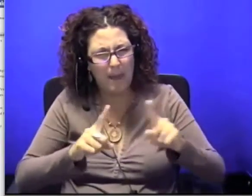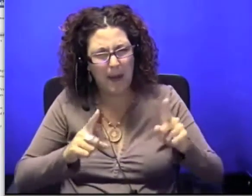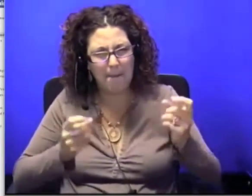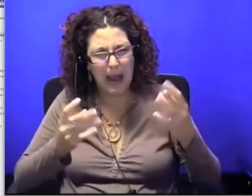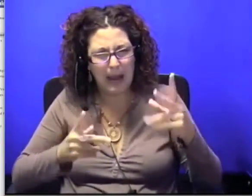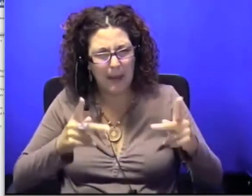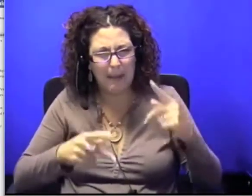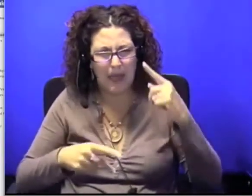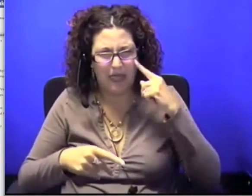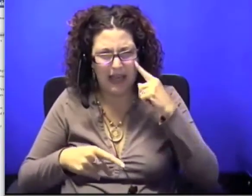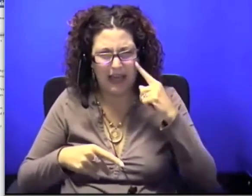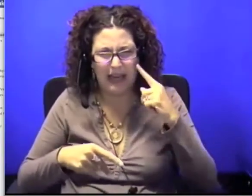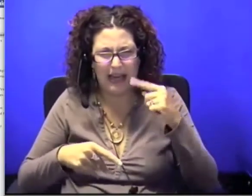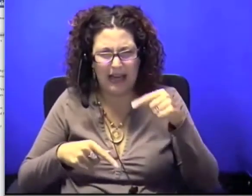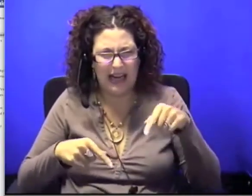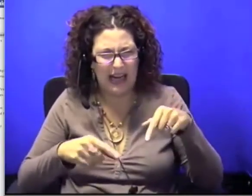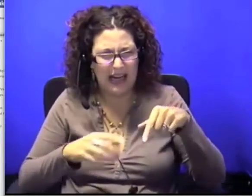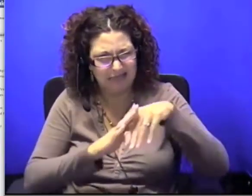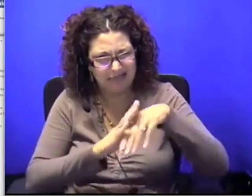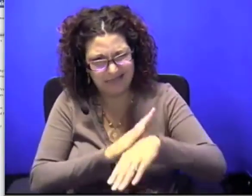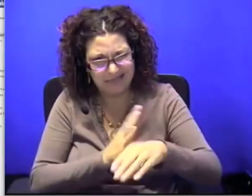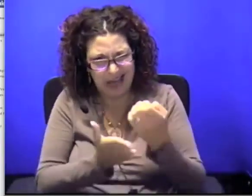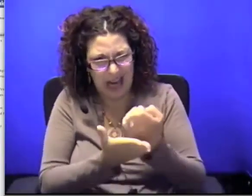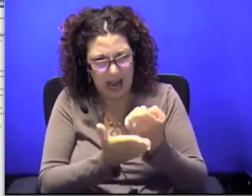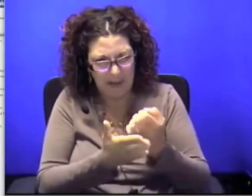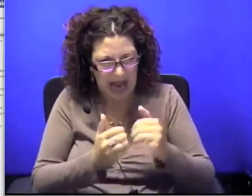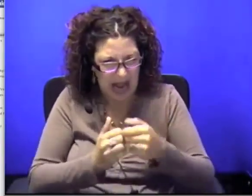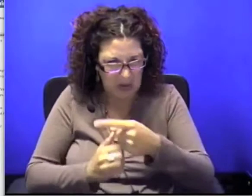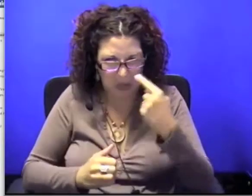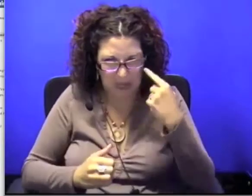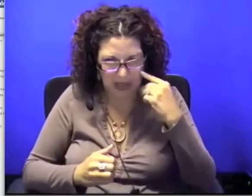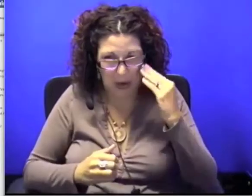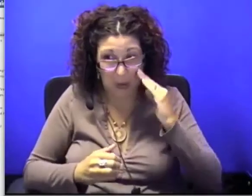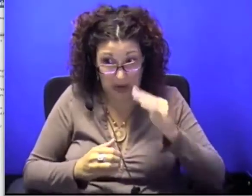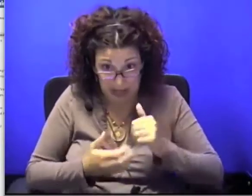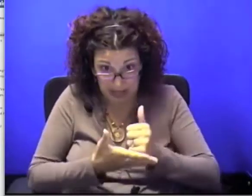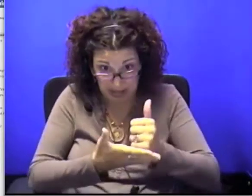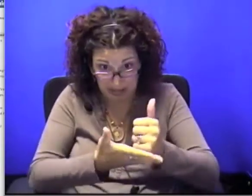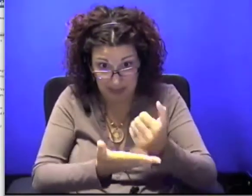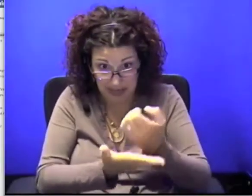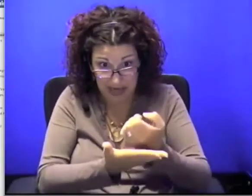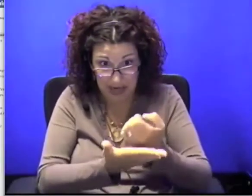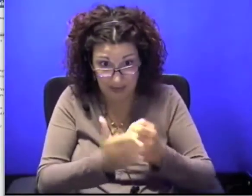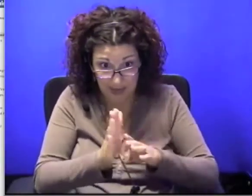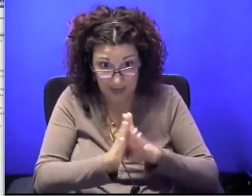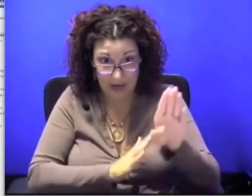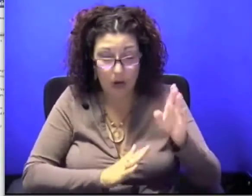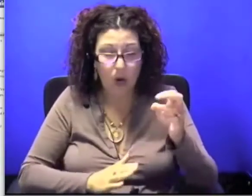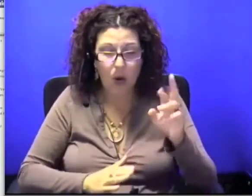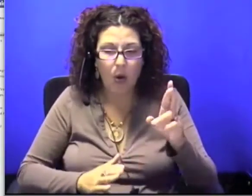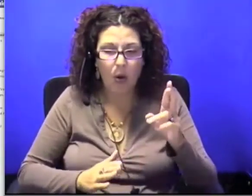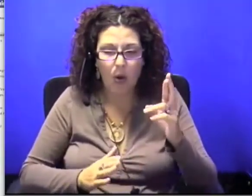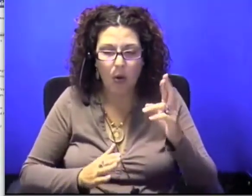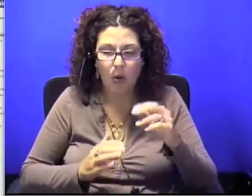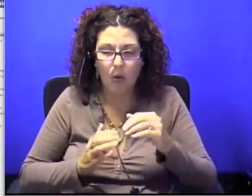down economy, something happens. How do you feel this is going to spur the growth of RX?